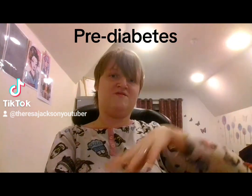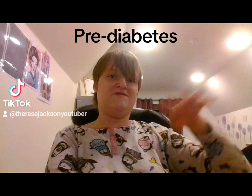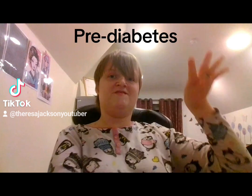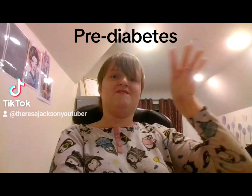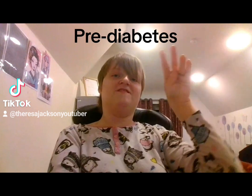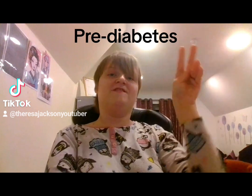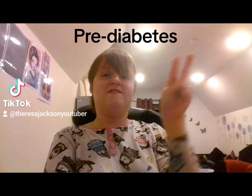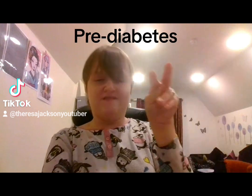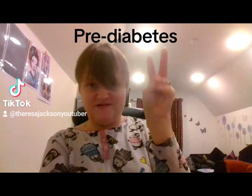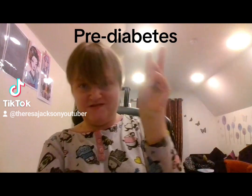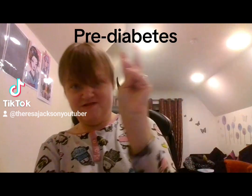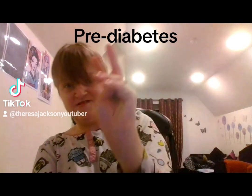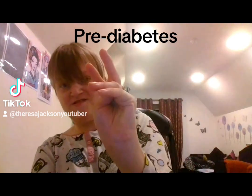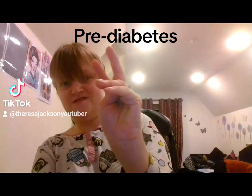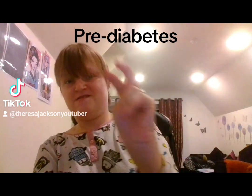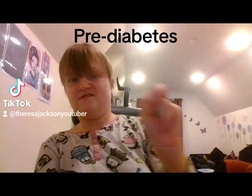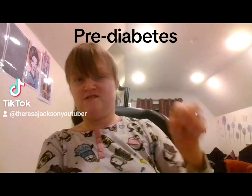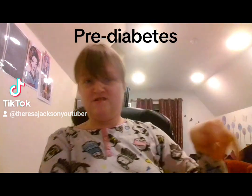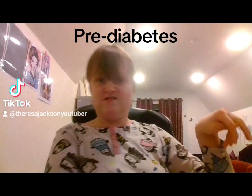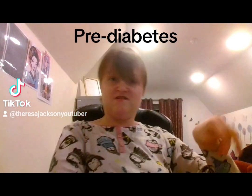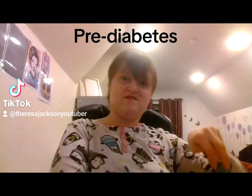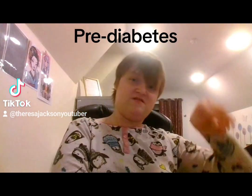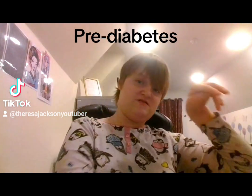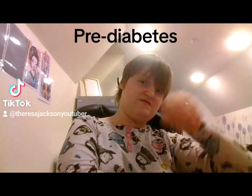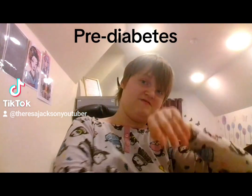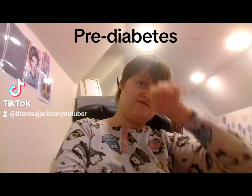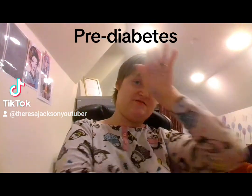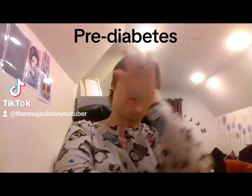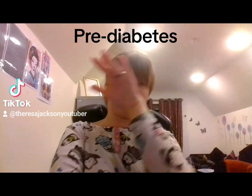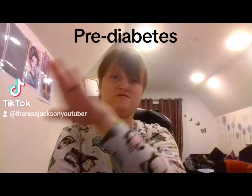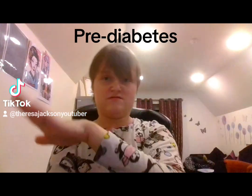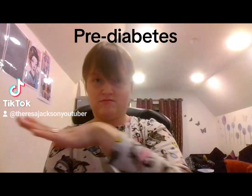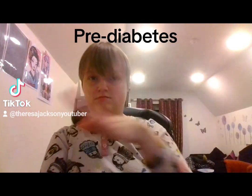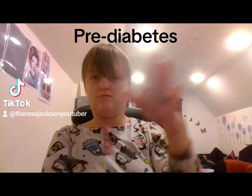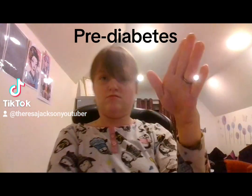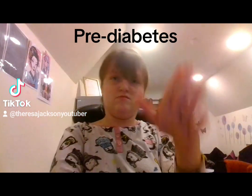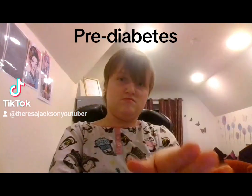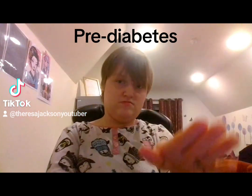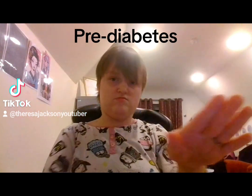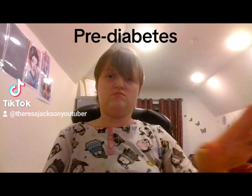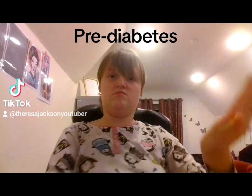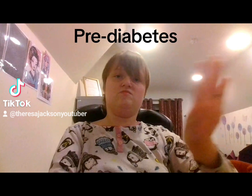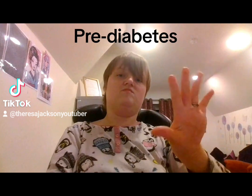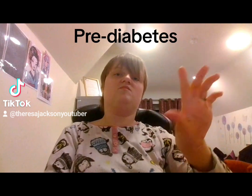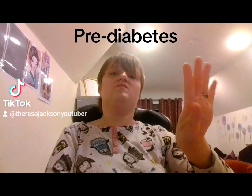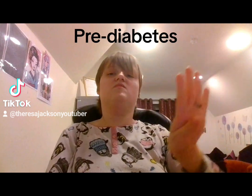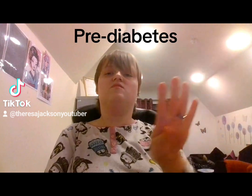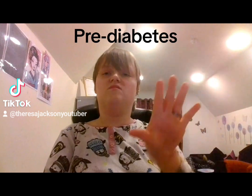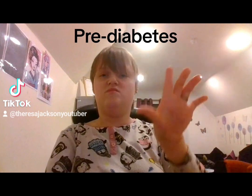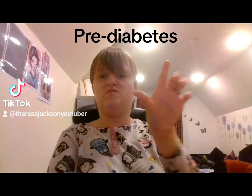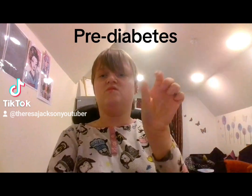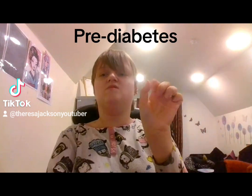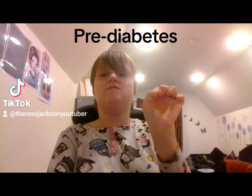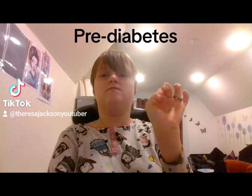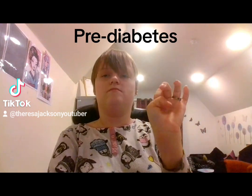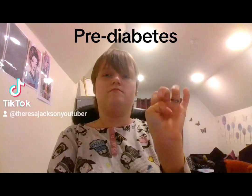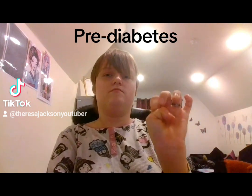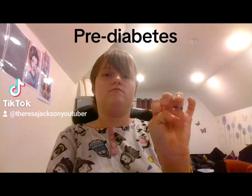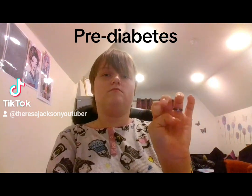2 diabetes can come on slowly, usually over the age of 40. The